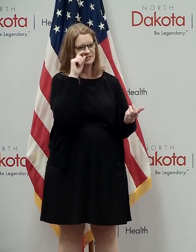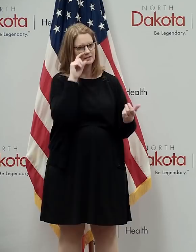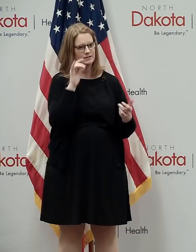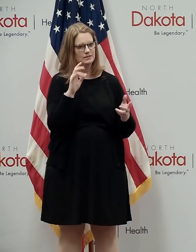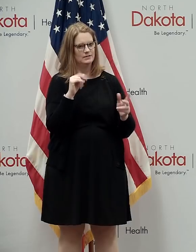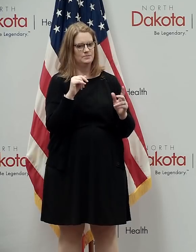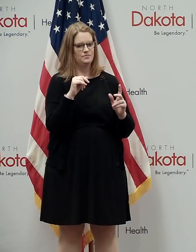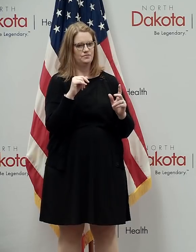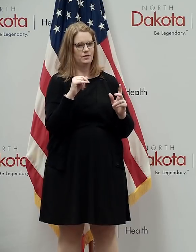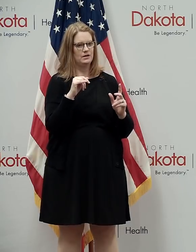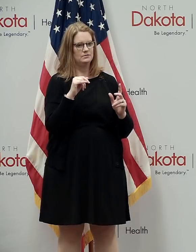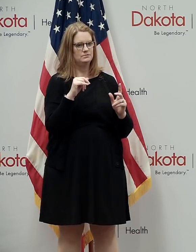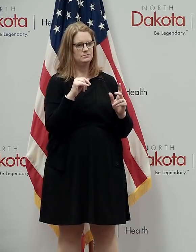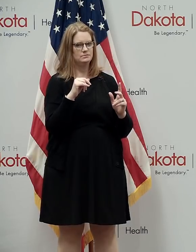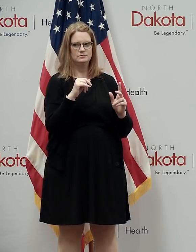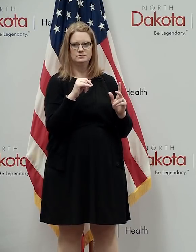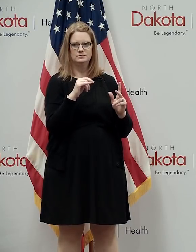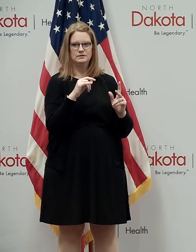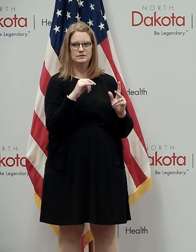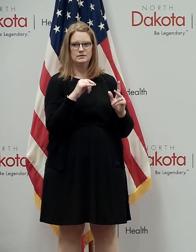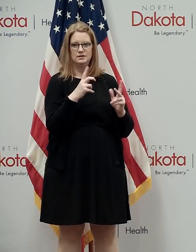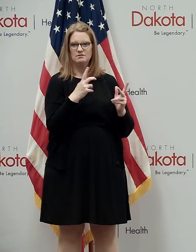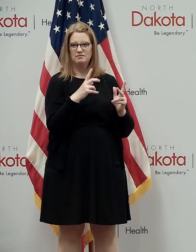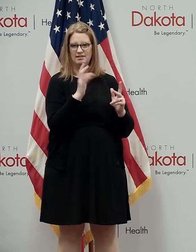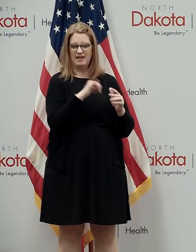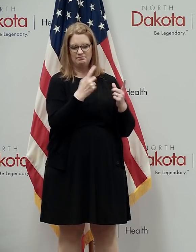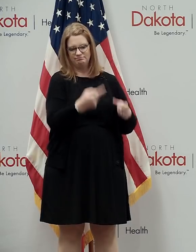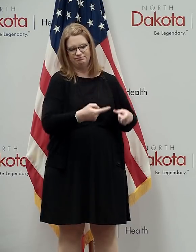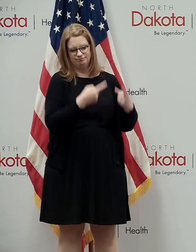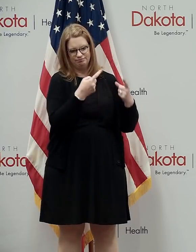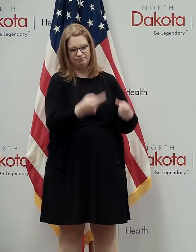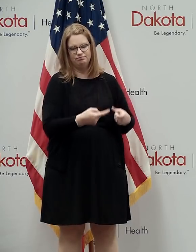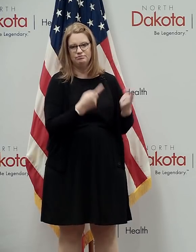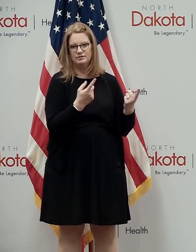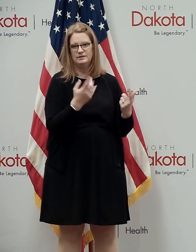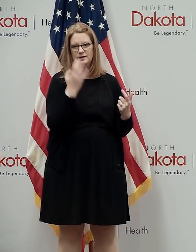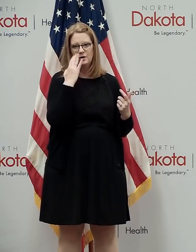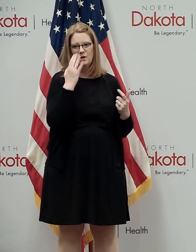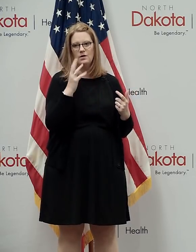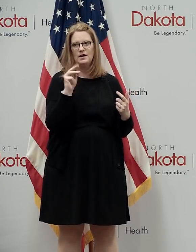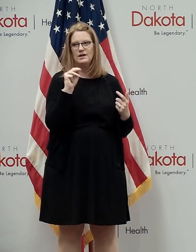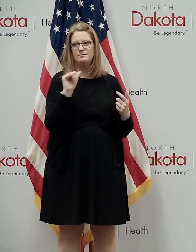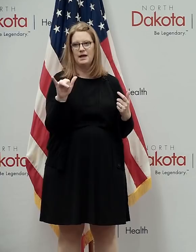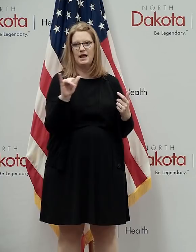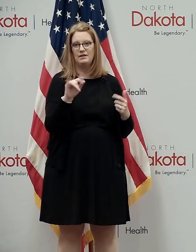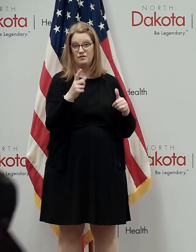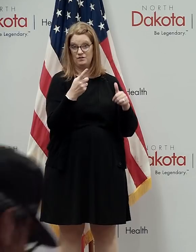people that are that kind of challenge. As we know, in May, we